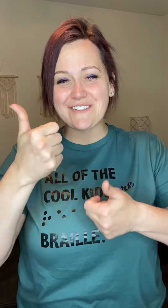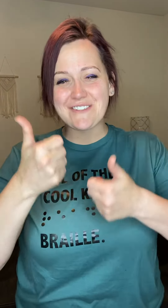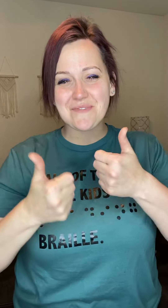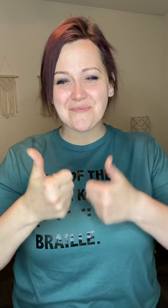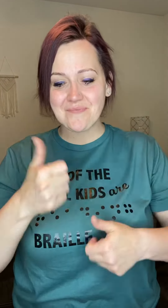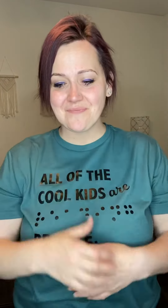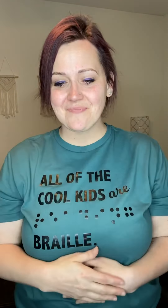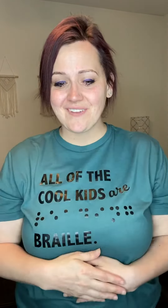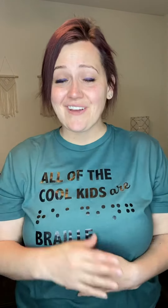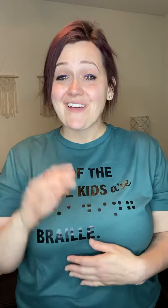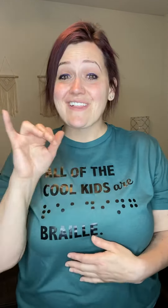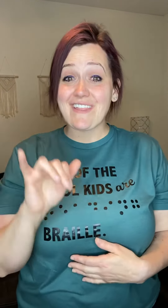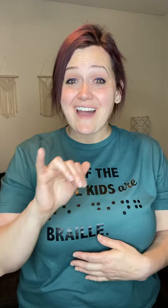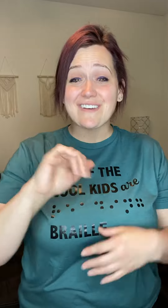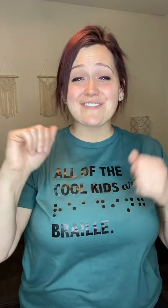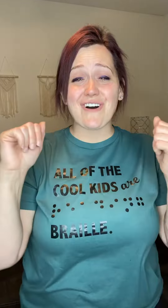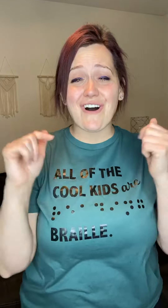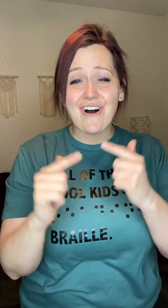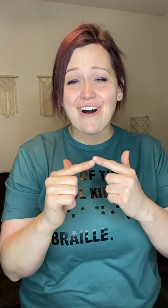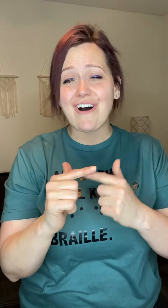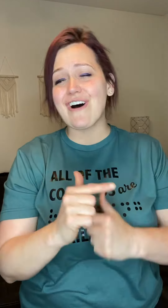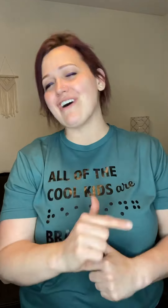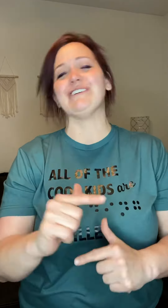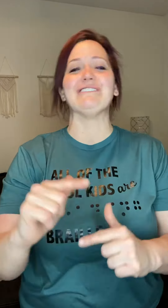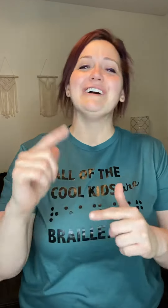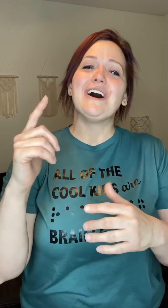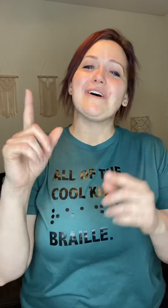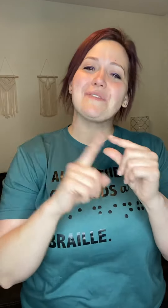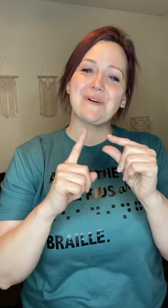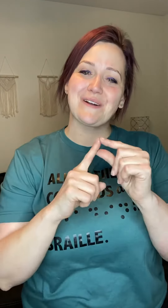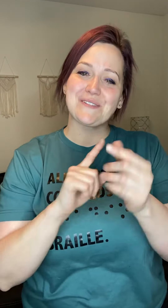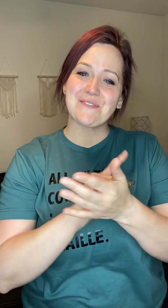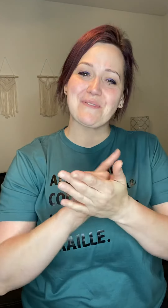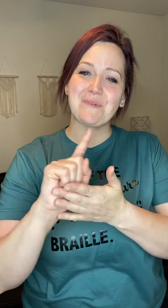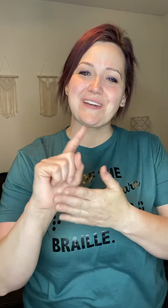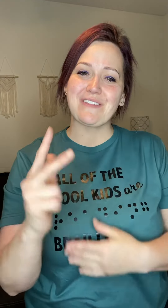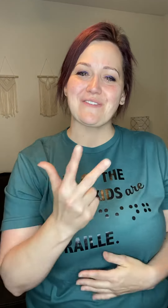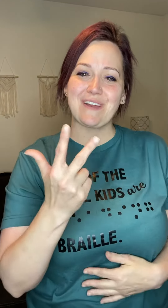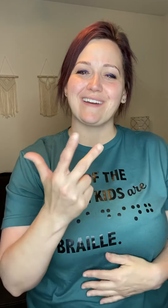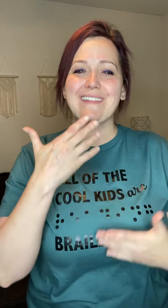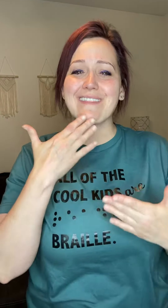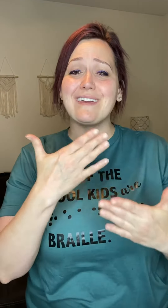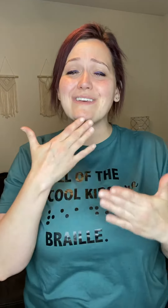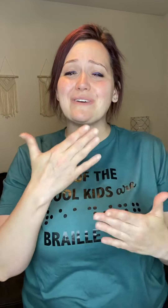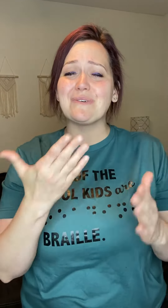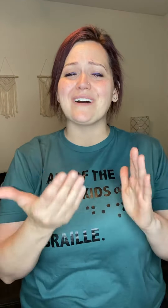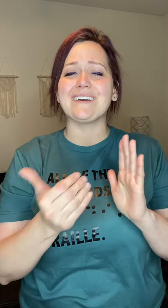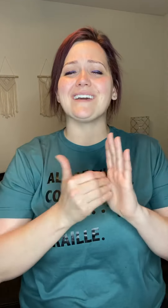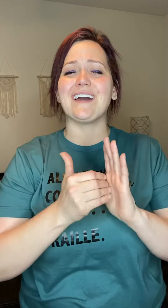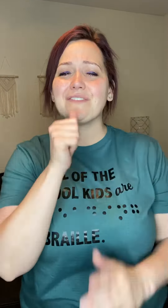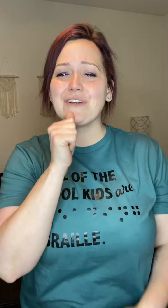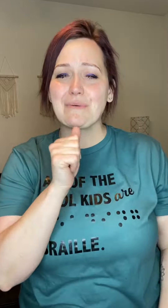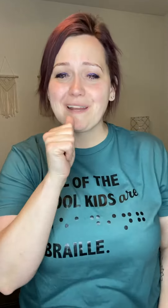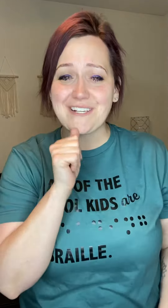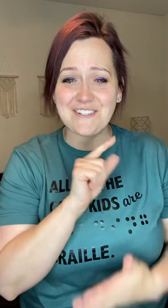Which? That is all of the words from week 3. Thank you again for your patience